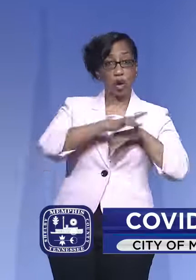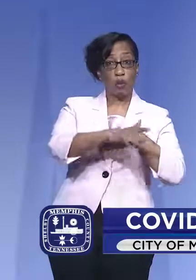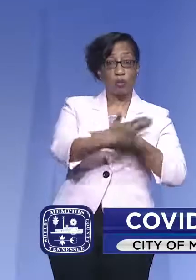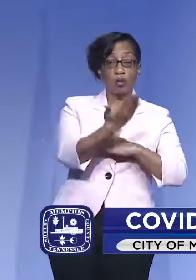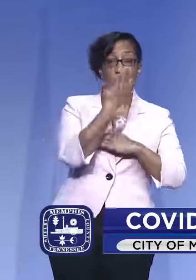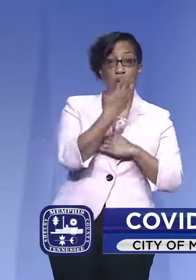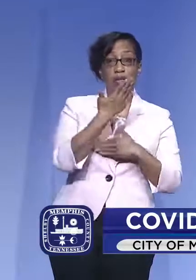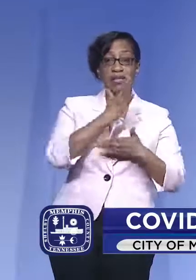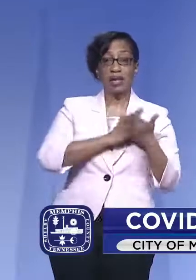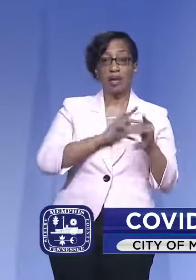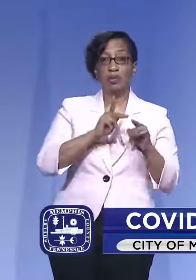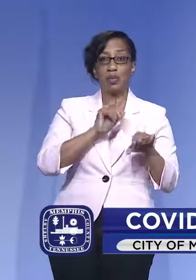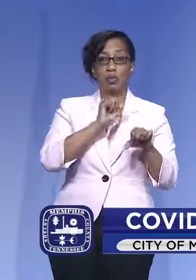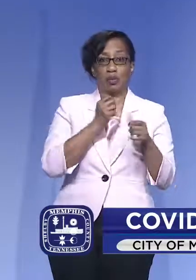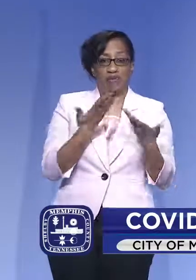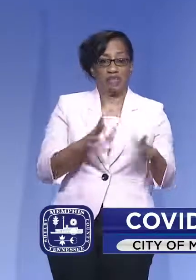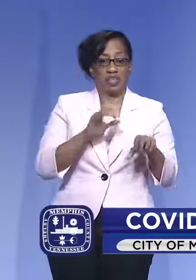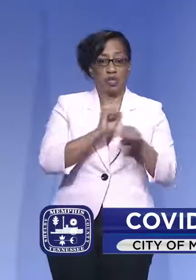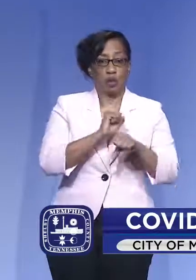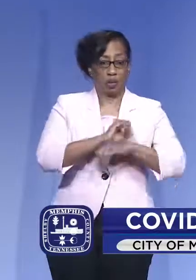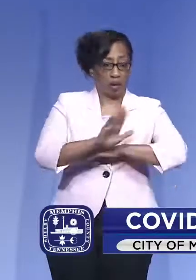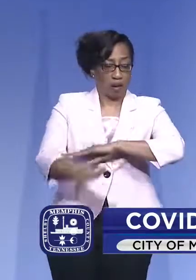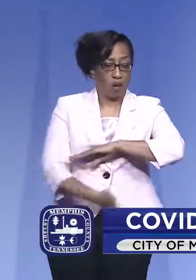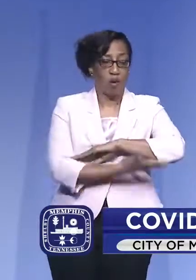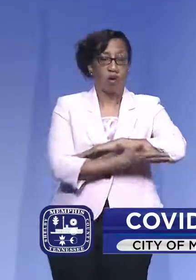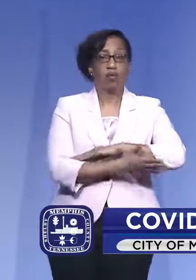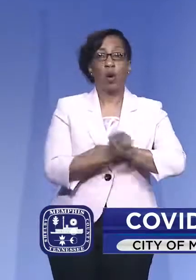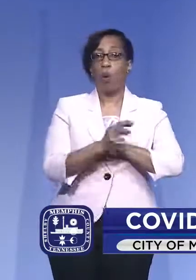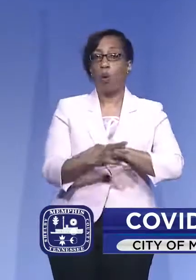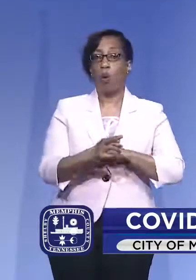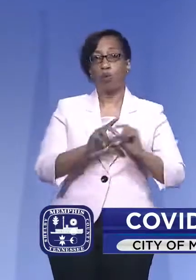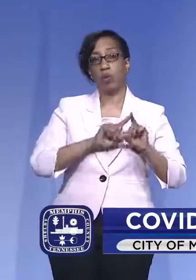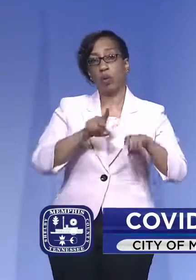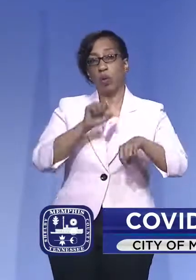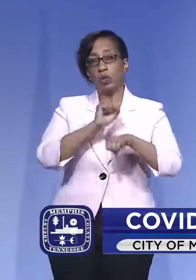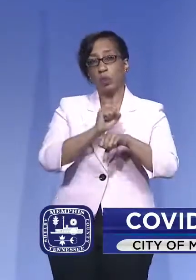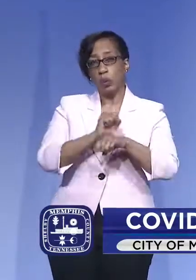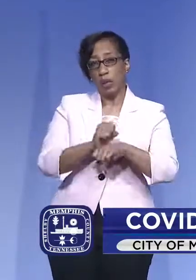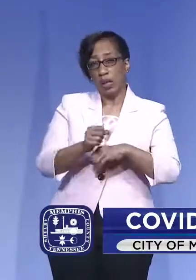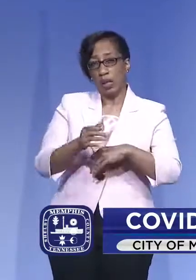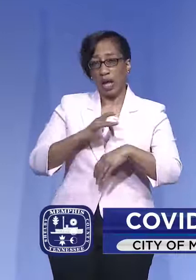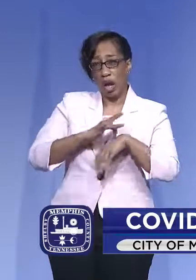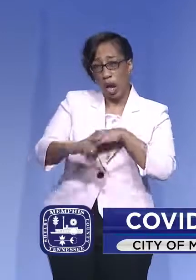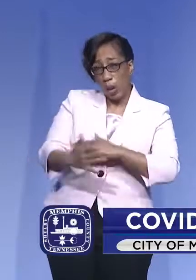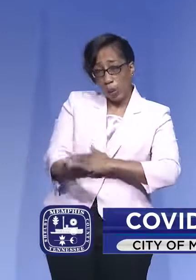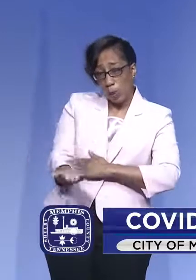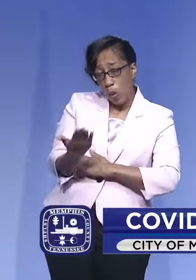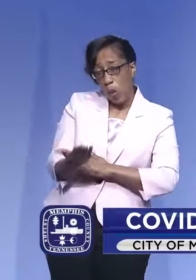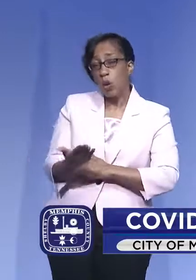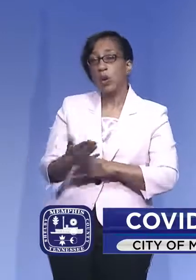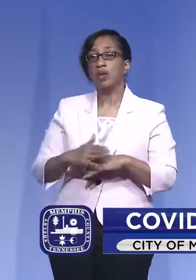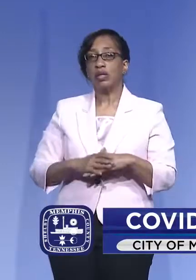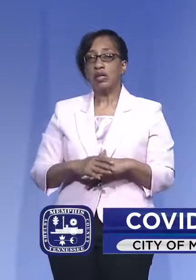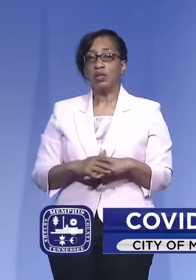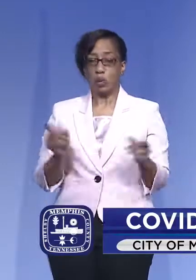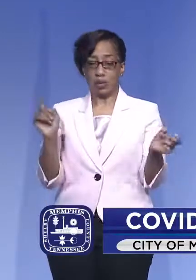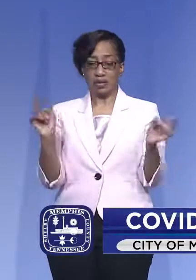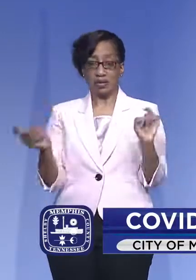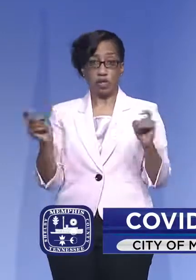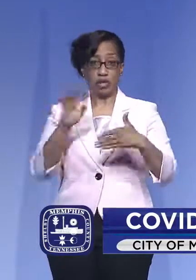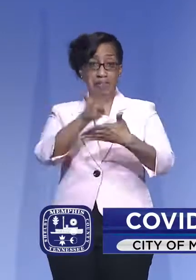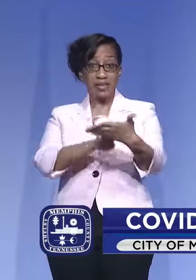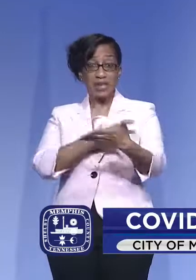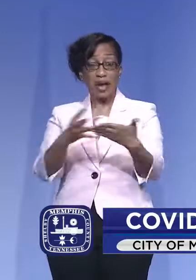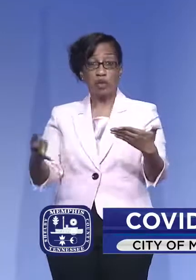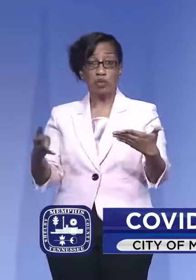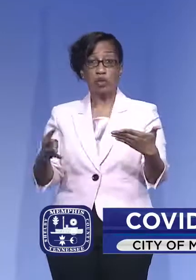to catch them as they're coming off the night shift or getting ready to go into the early shift in the morning. So we are looking at that, and you should expect to see at